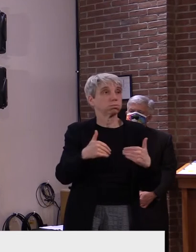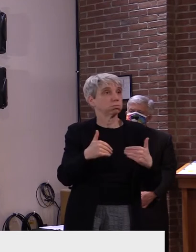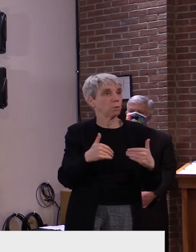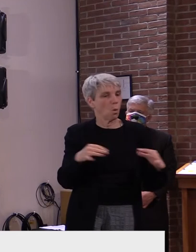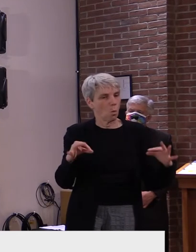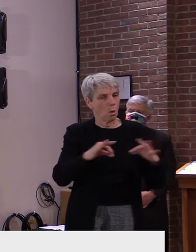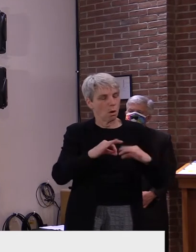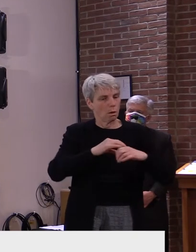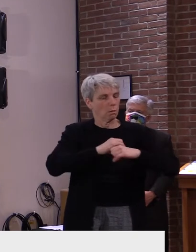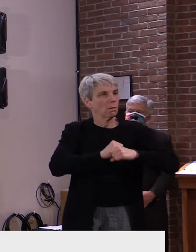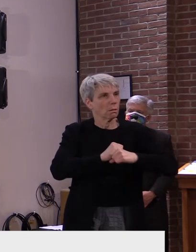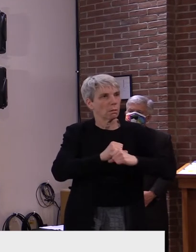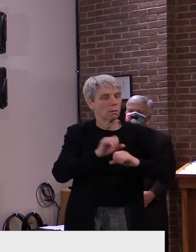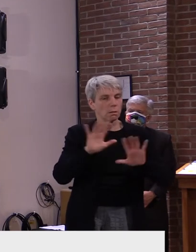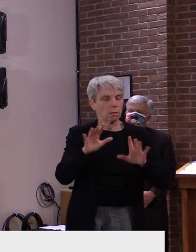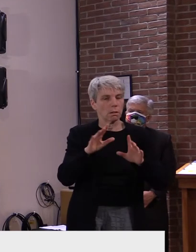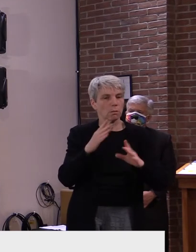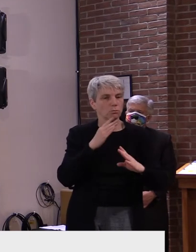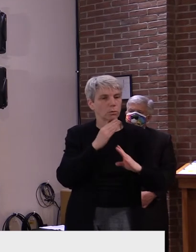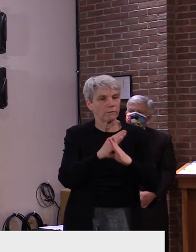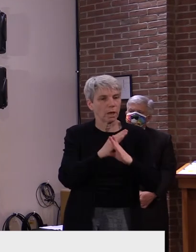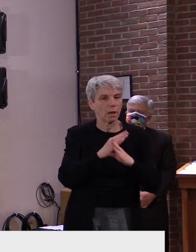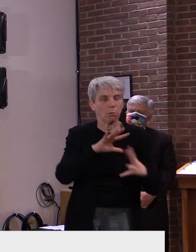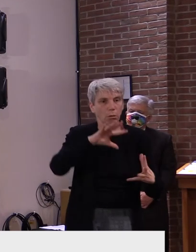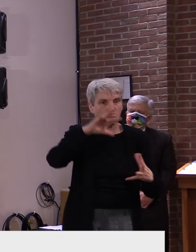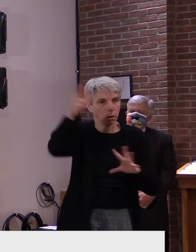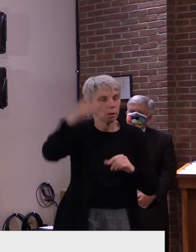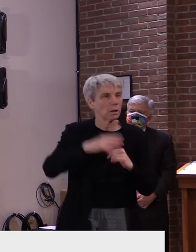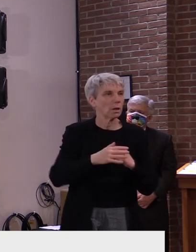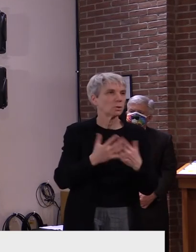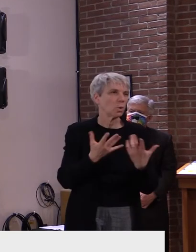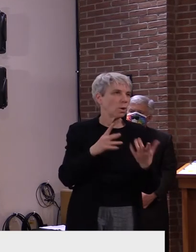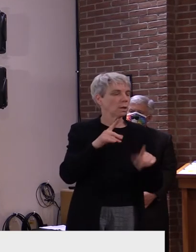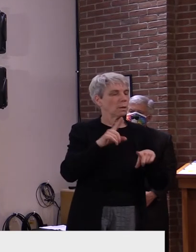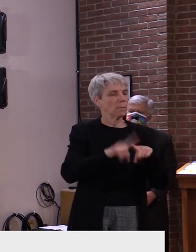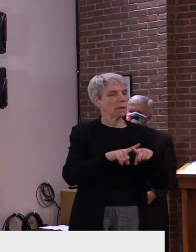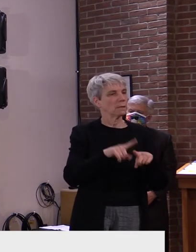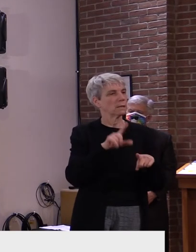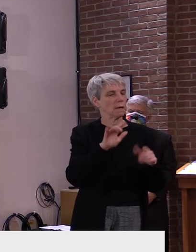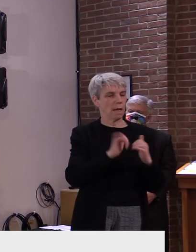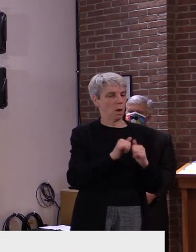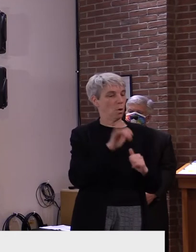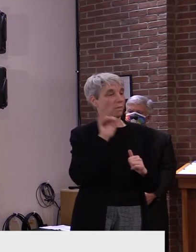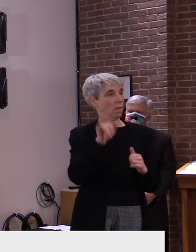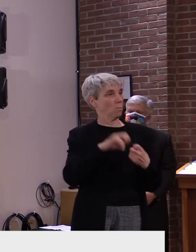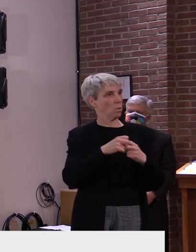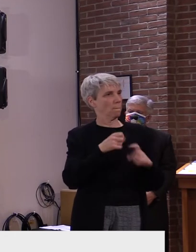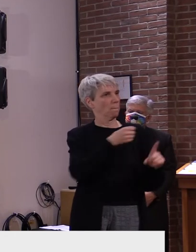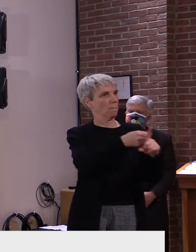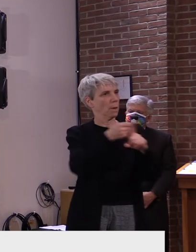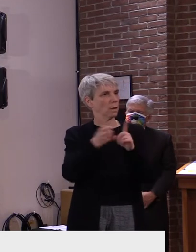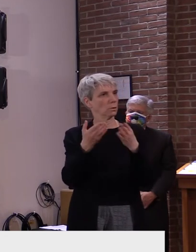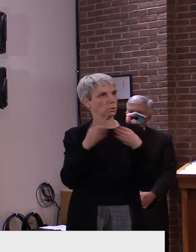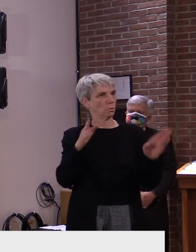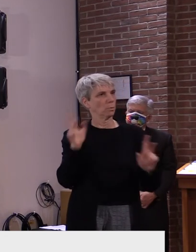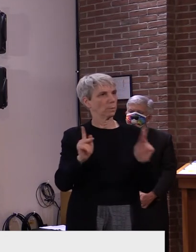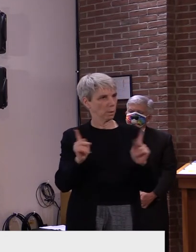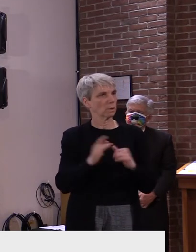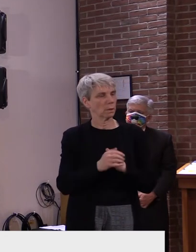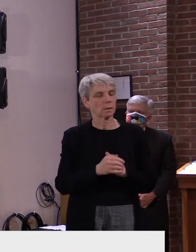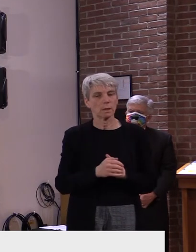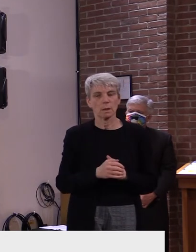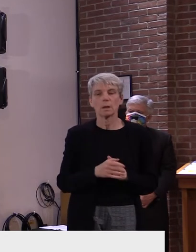to to impact the public okay and for commissioner